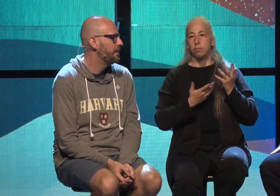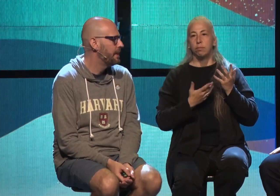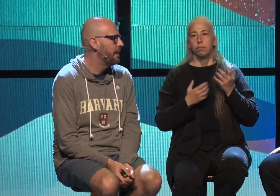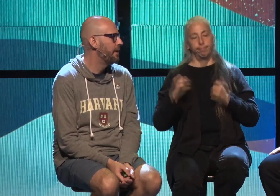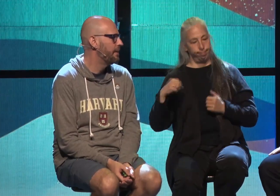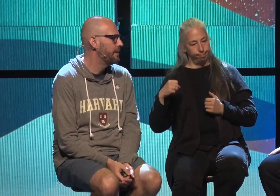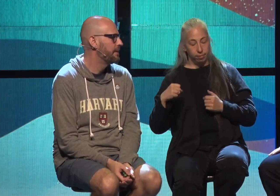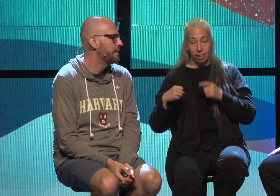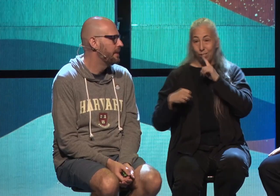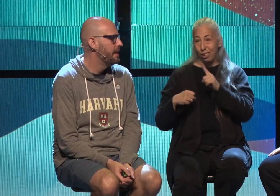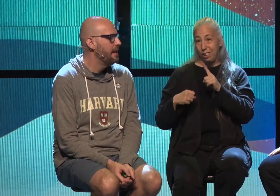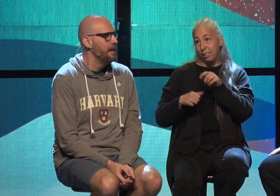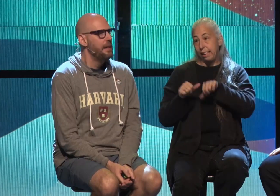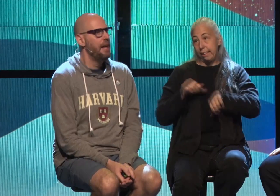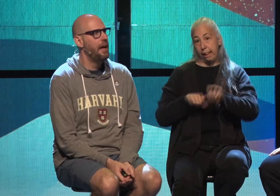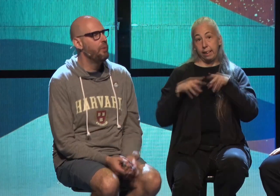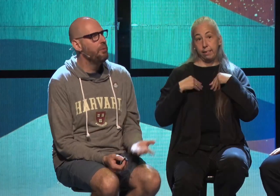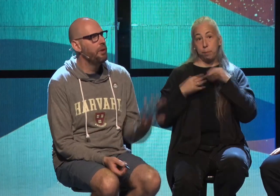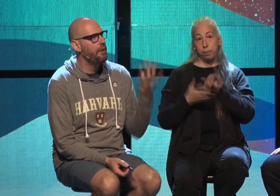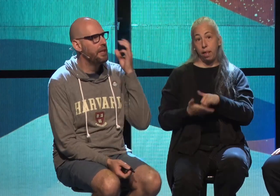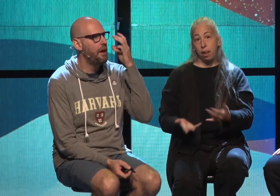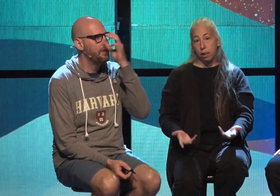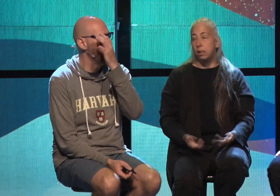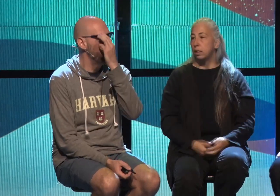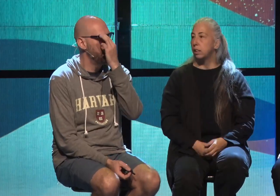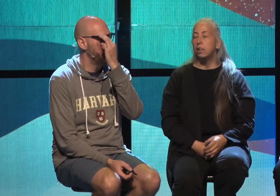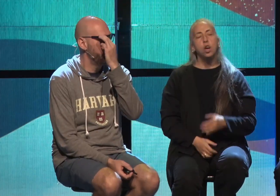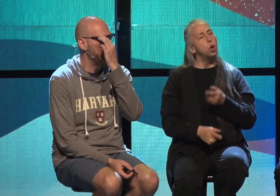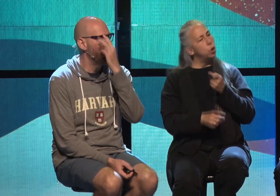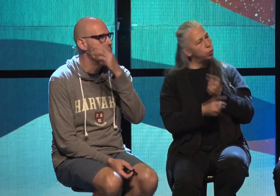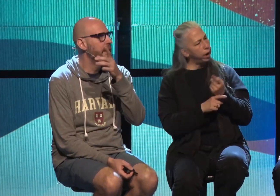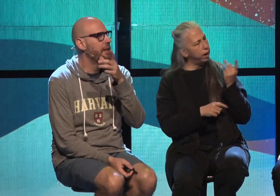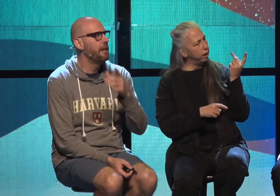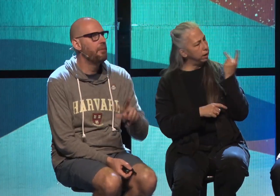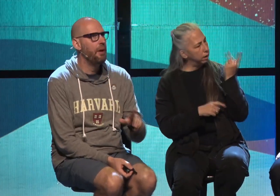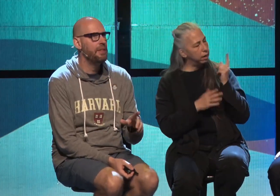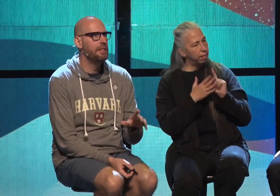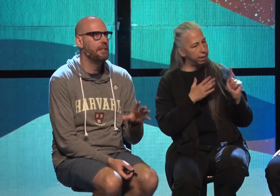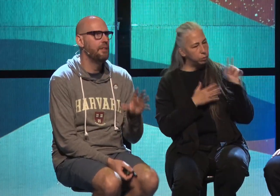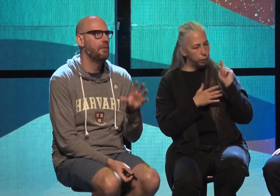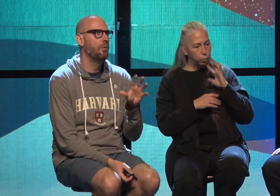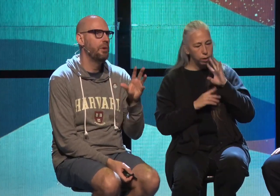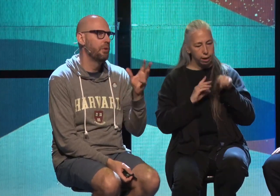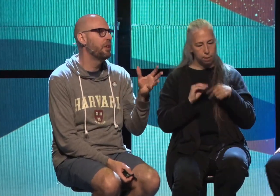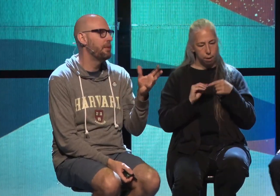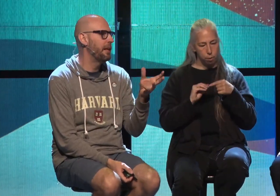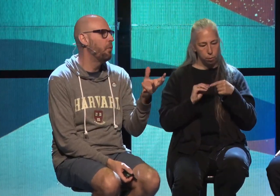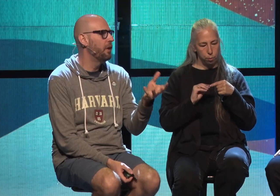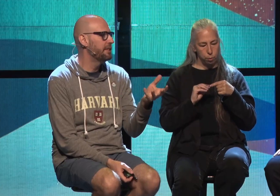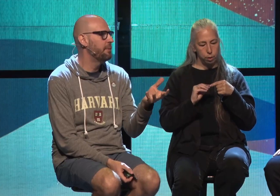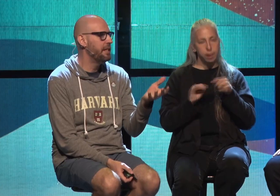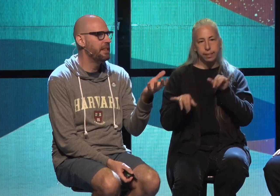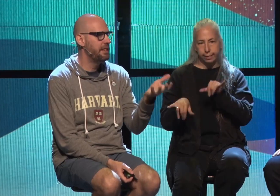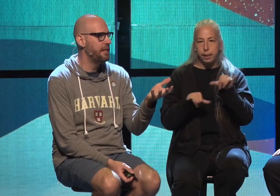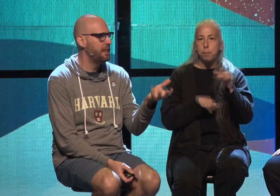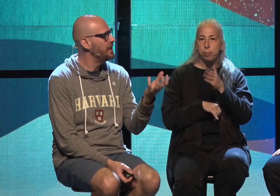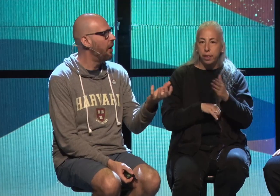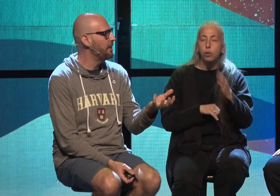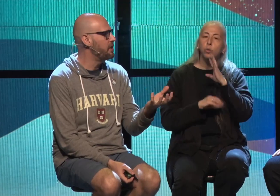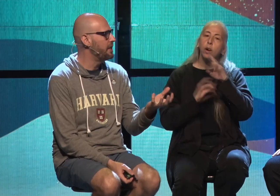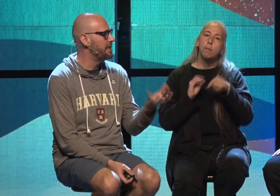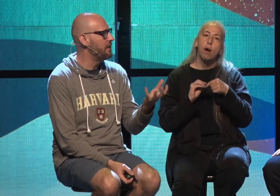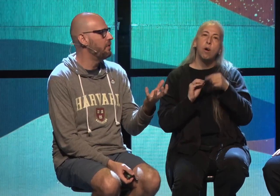accept that in our society. Yeah, we were having a conversation last week kind of about this, and we were talking about like what are some of